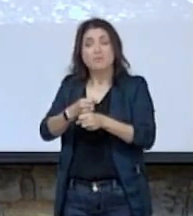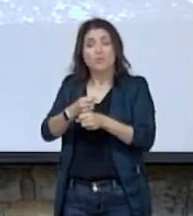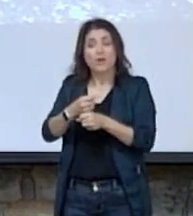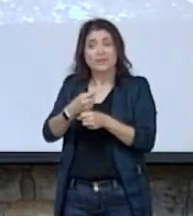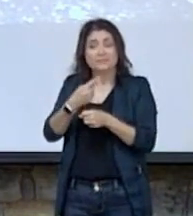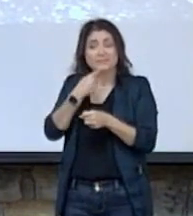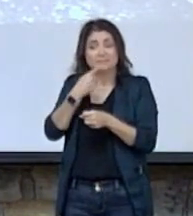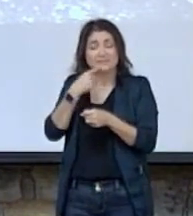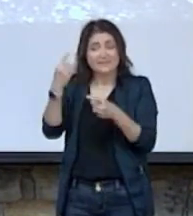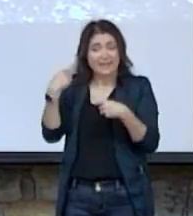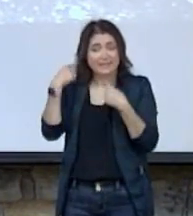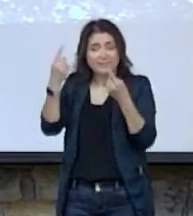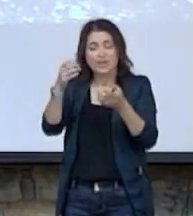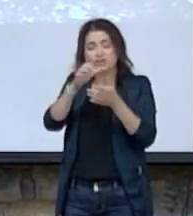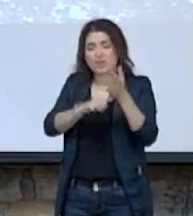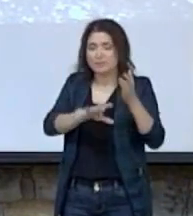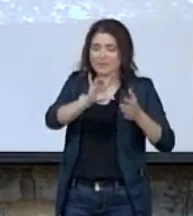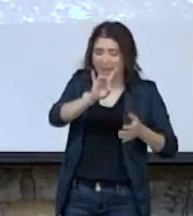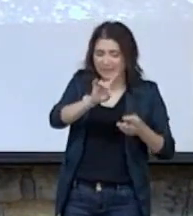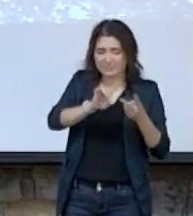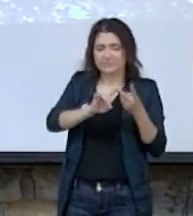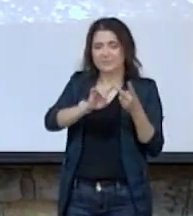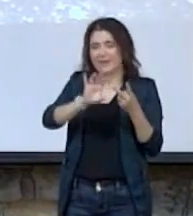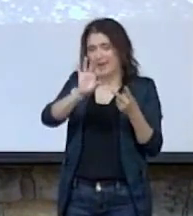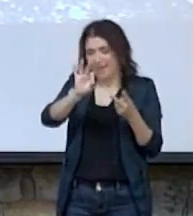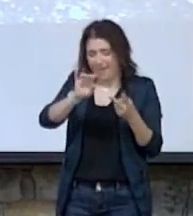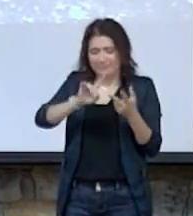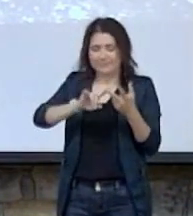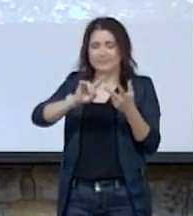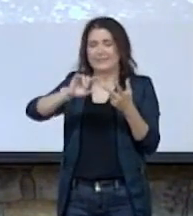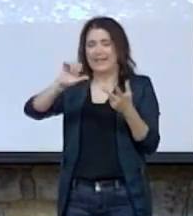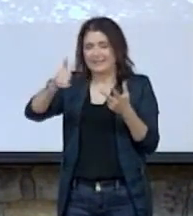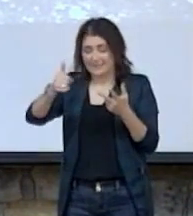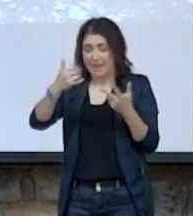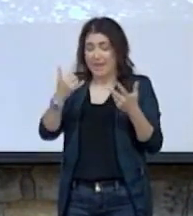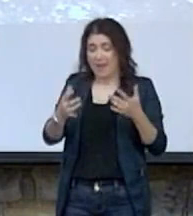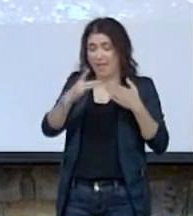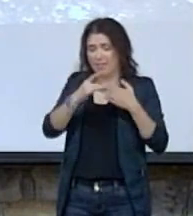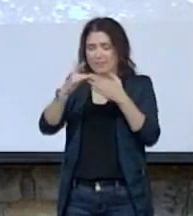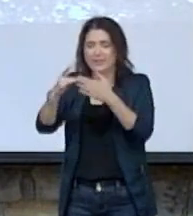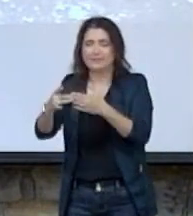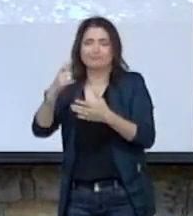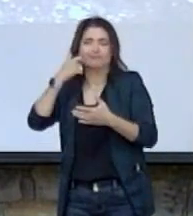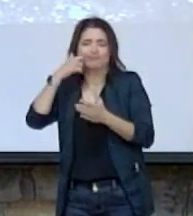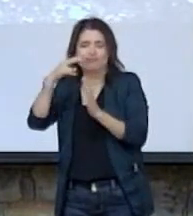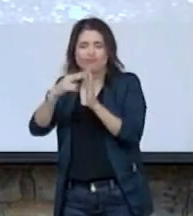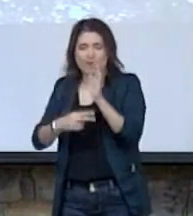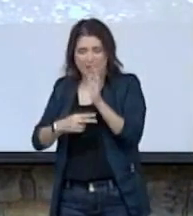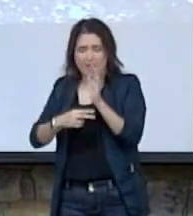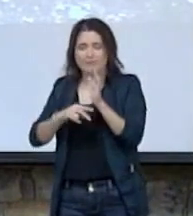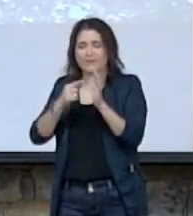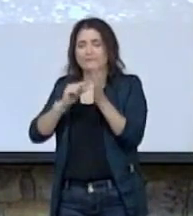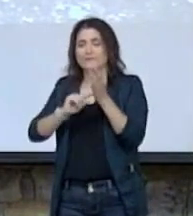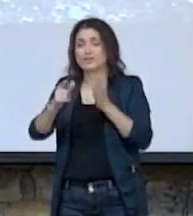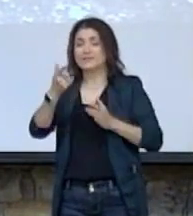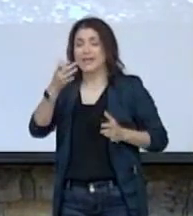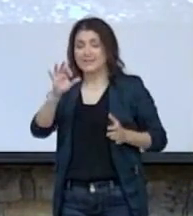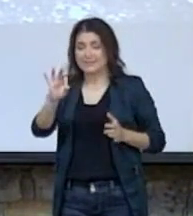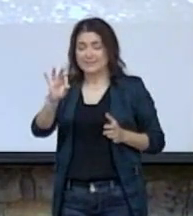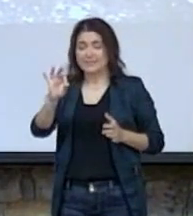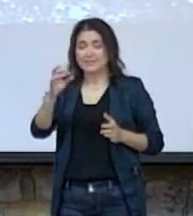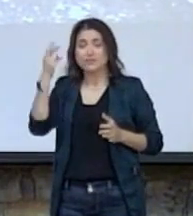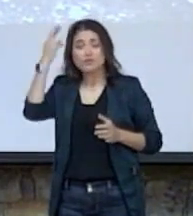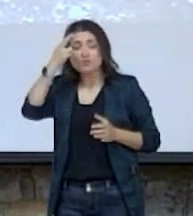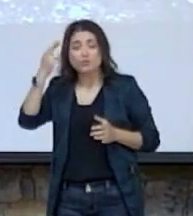saying in chapters 8, chapters 9, and chapter 10 leading up to where we just read, beginning in verse 19. It's because